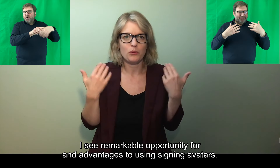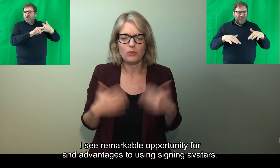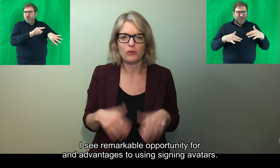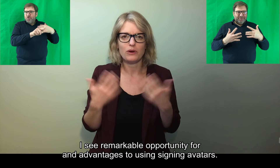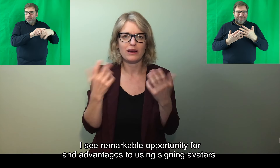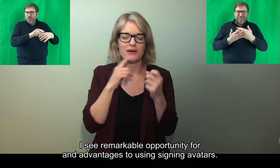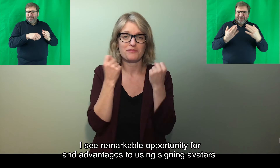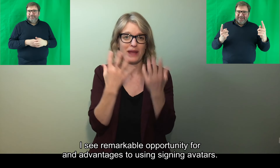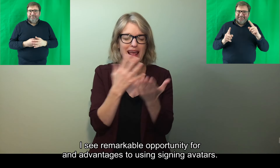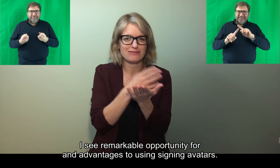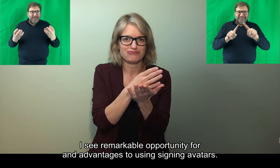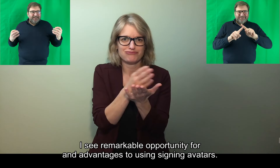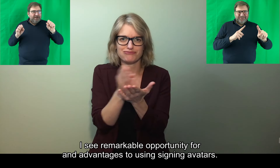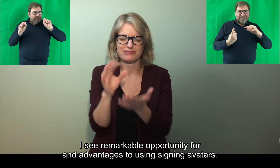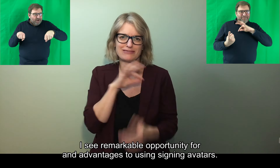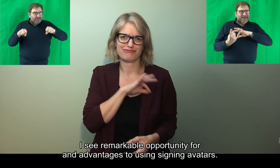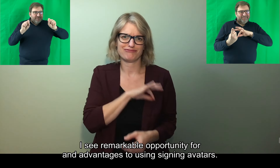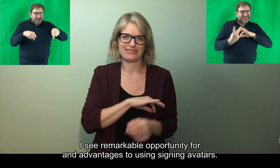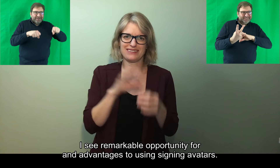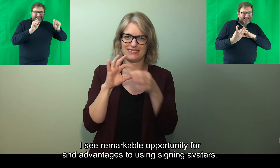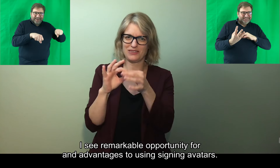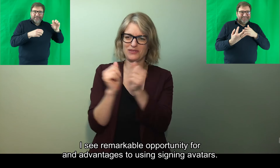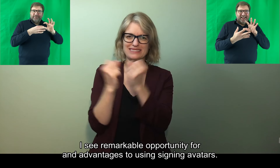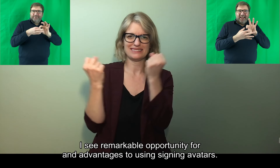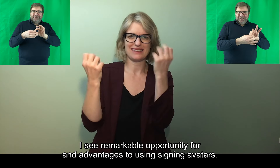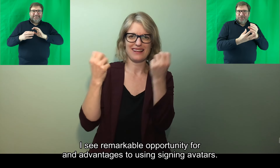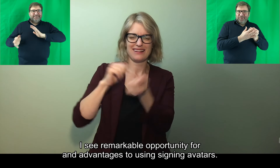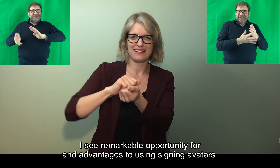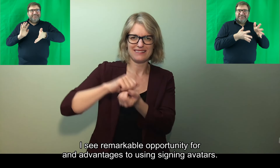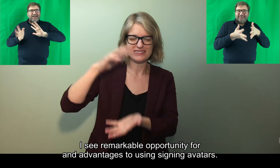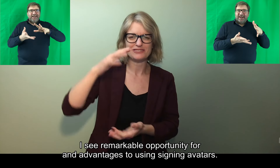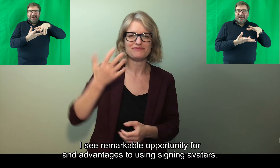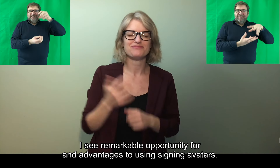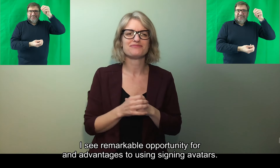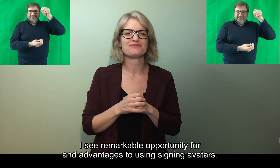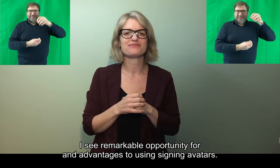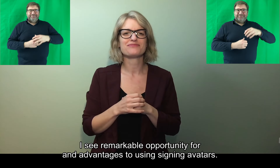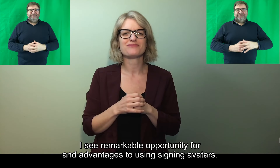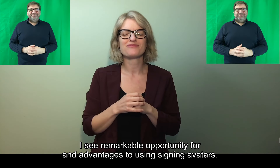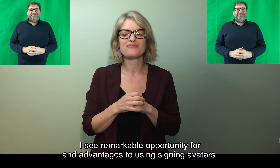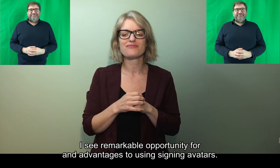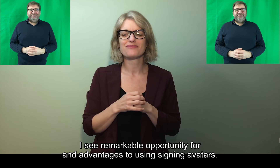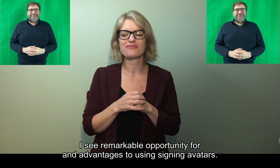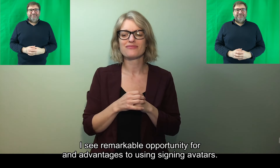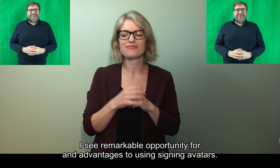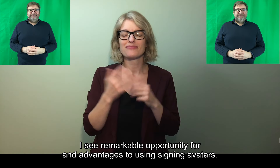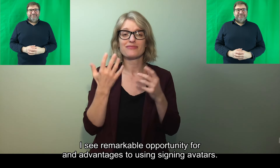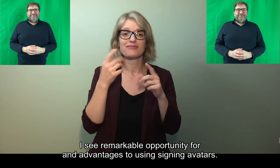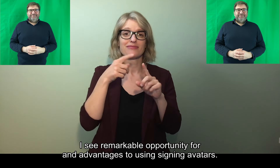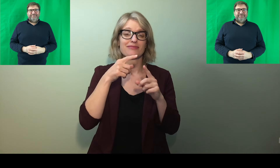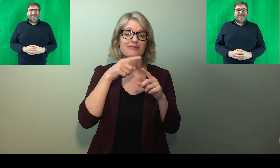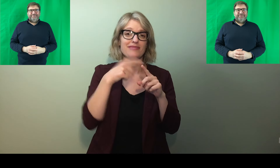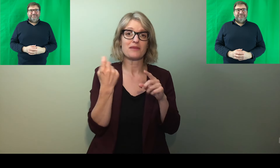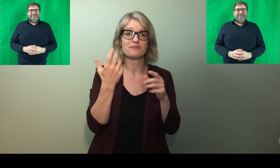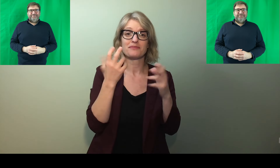see remarkable opportunity for and advantages to using signing